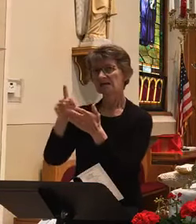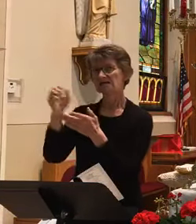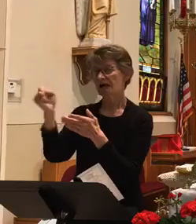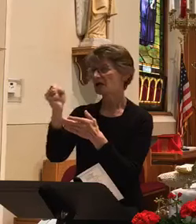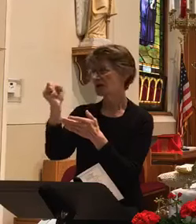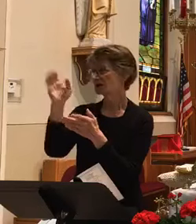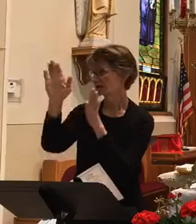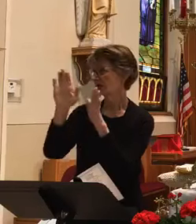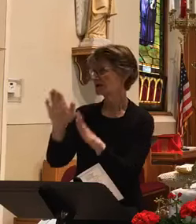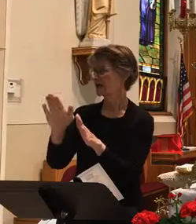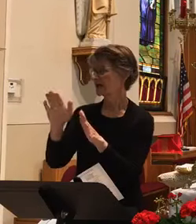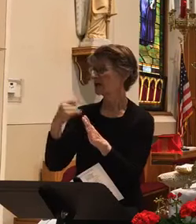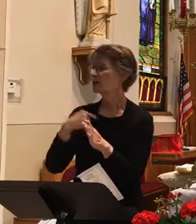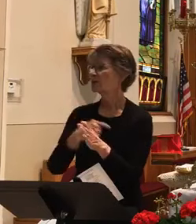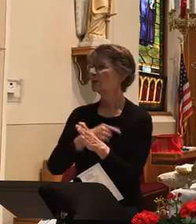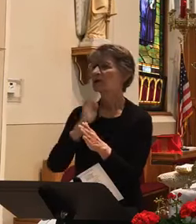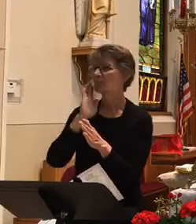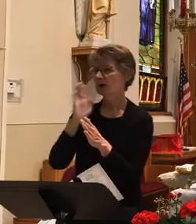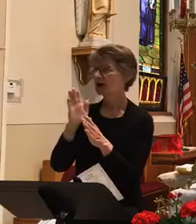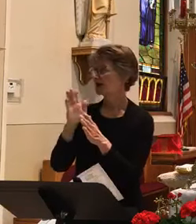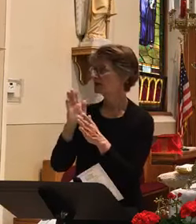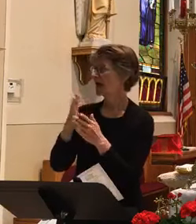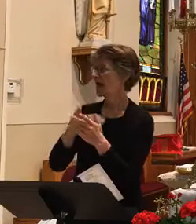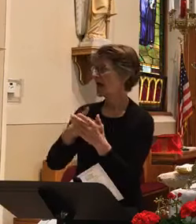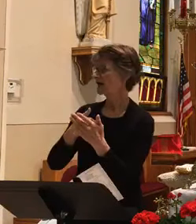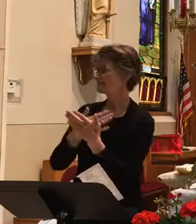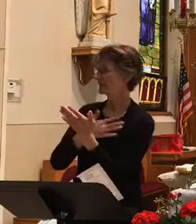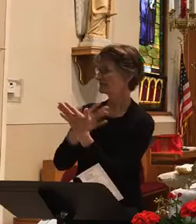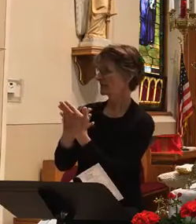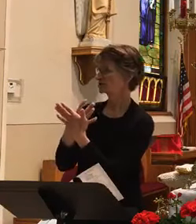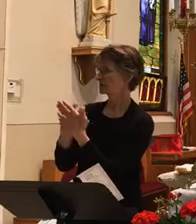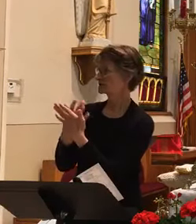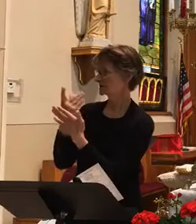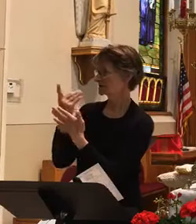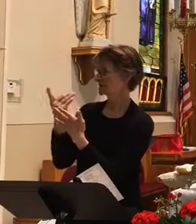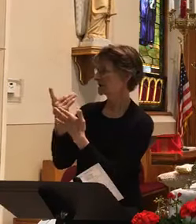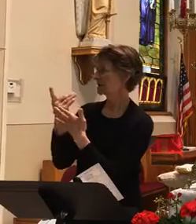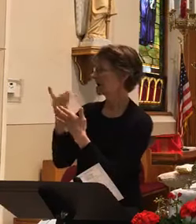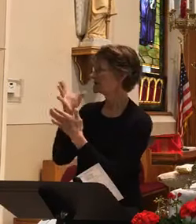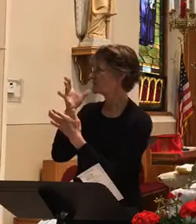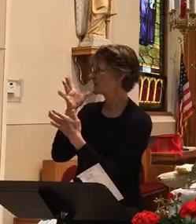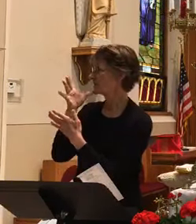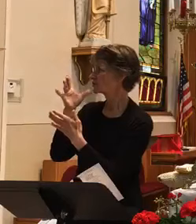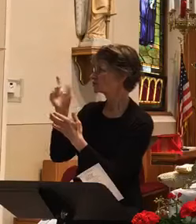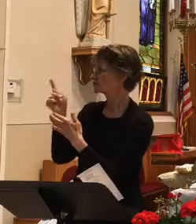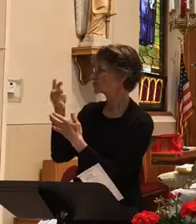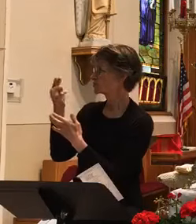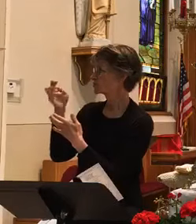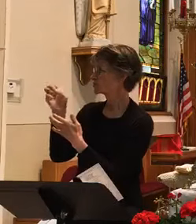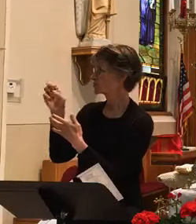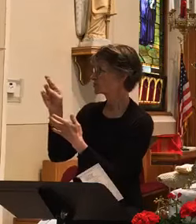Saturday, we'll be hearing confessions, and our confessions will be heard in the Mother Teresa Hall.